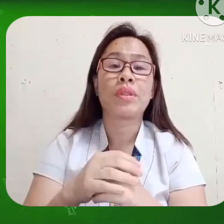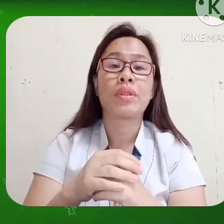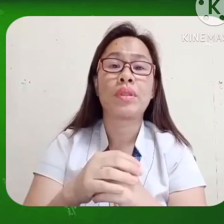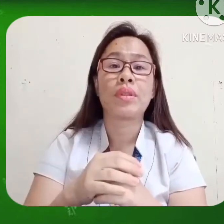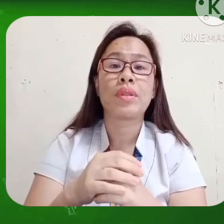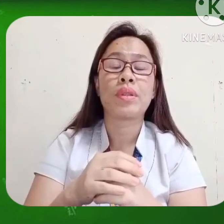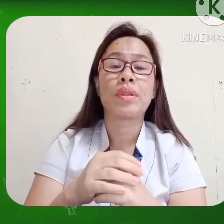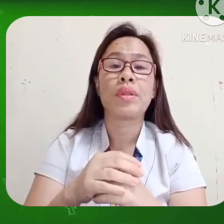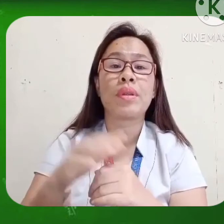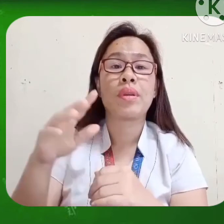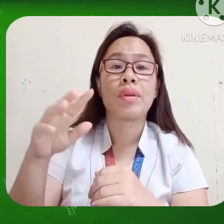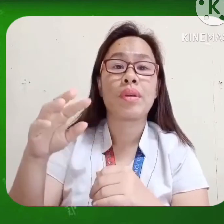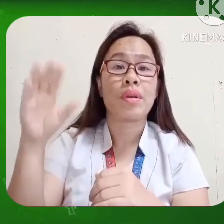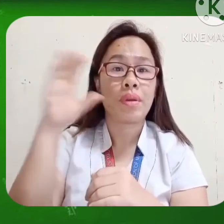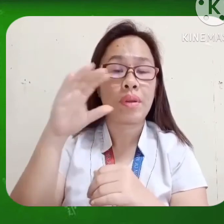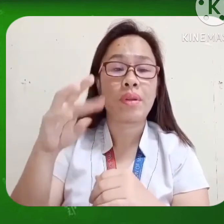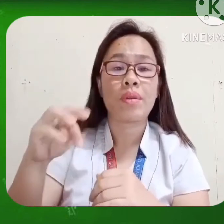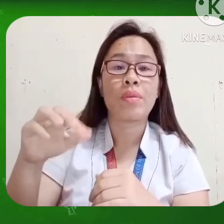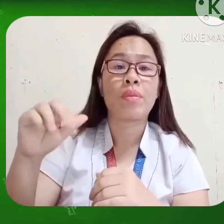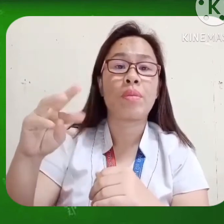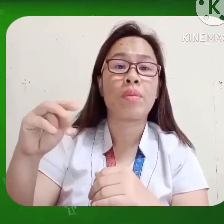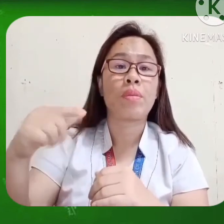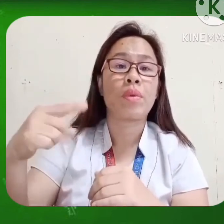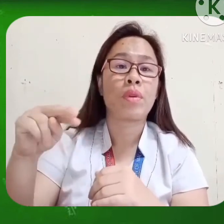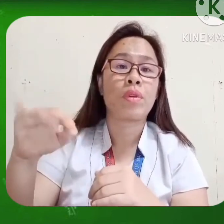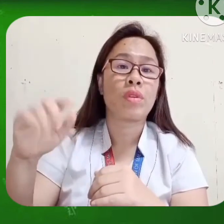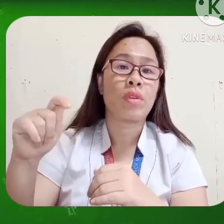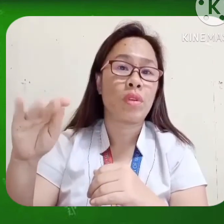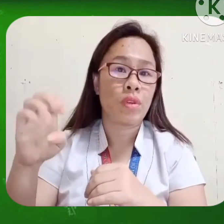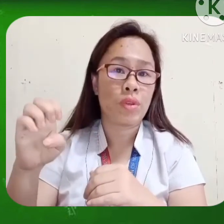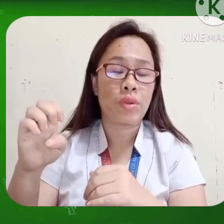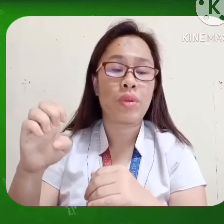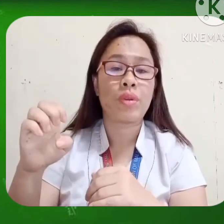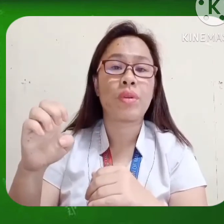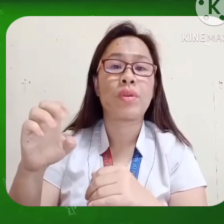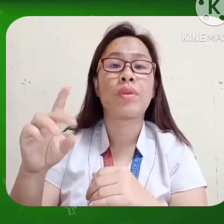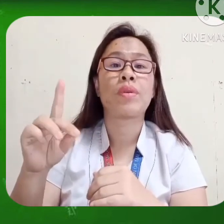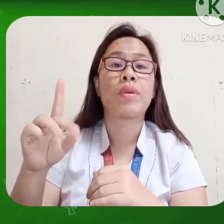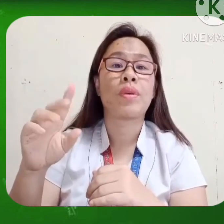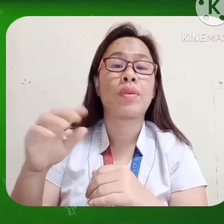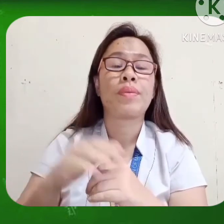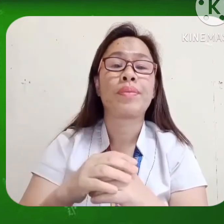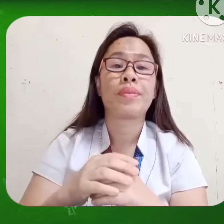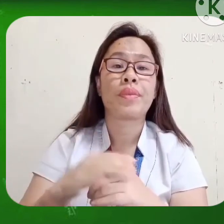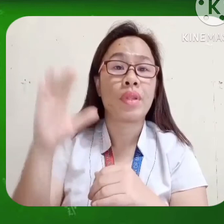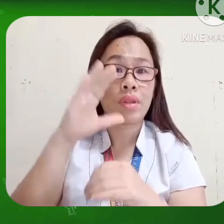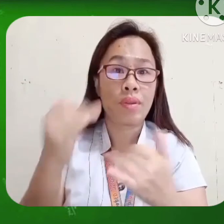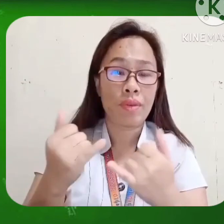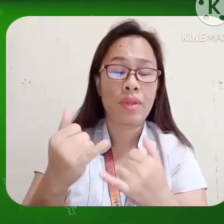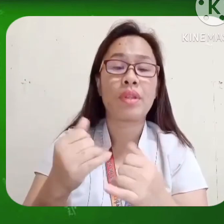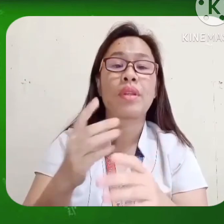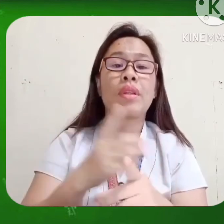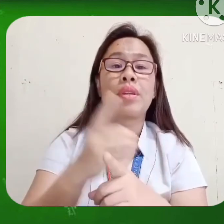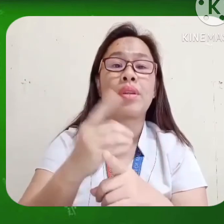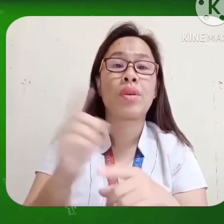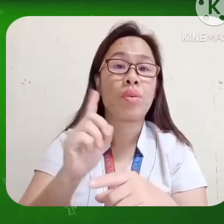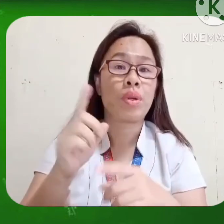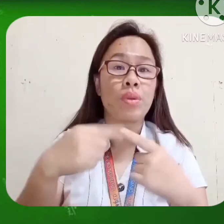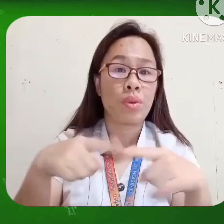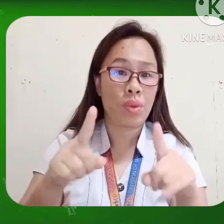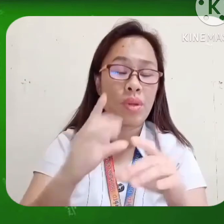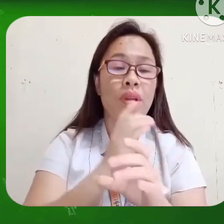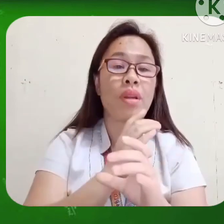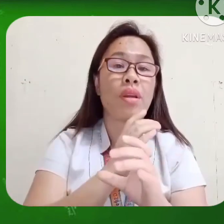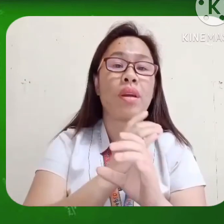velocity, we need both the magnitude and direction. Meron na tayong magnitude, but we still need to find the direction.